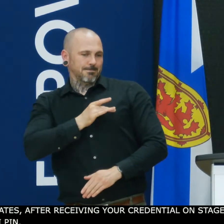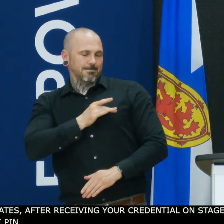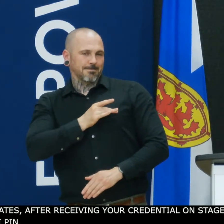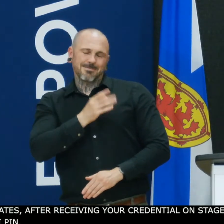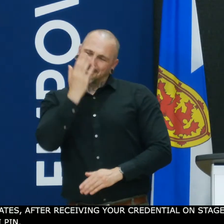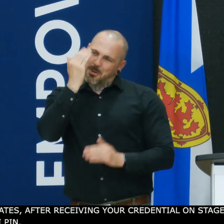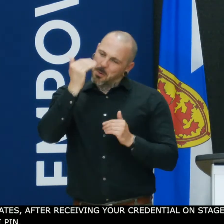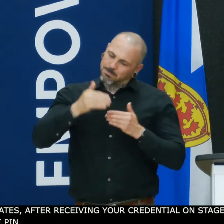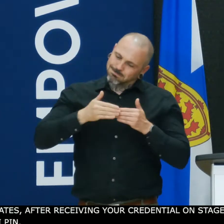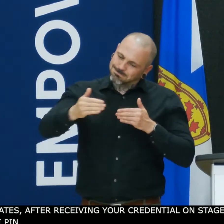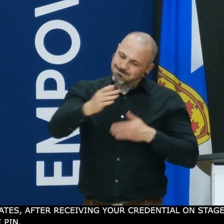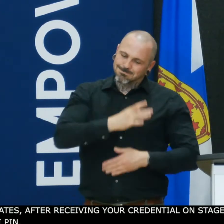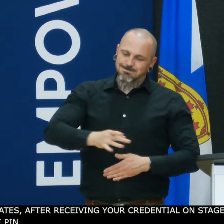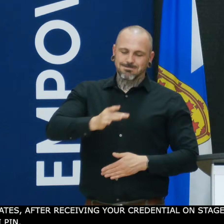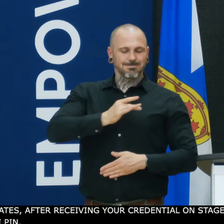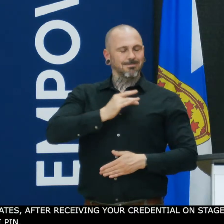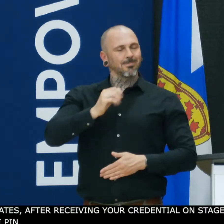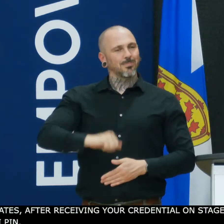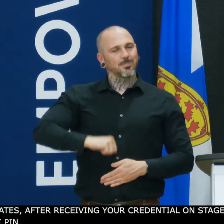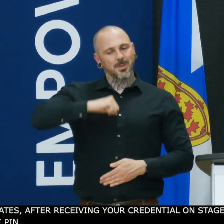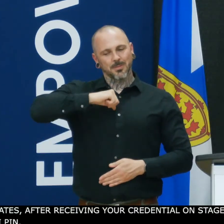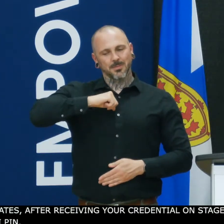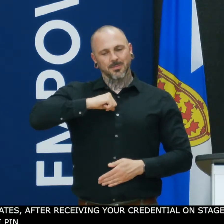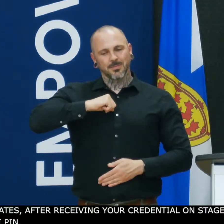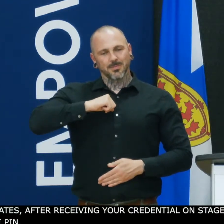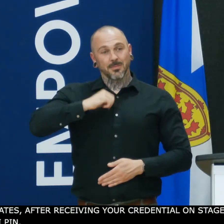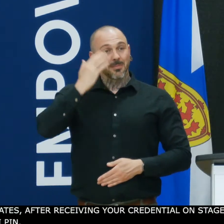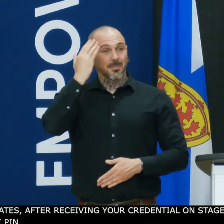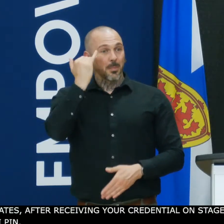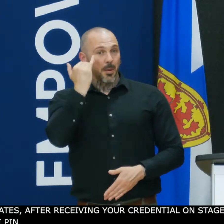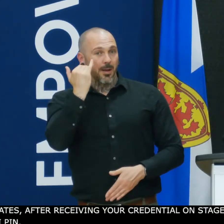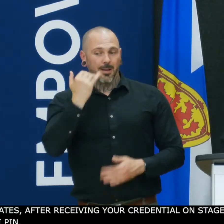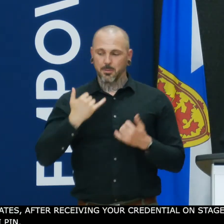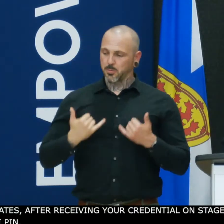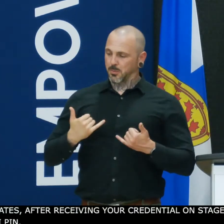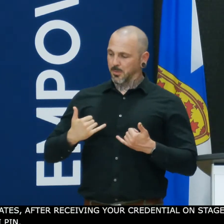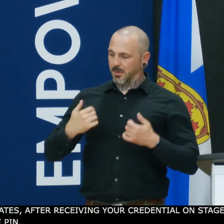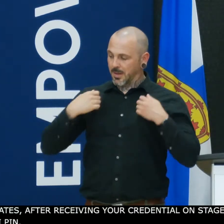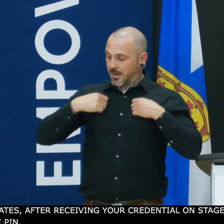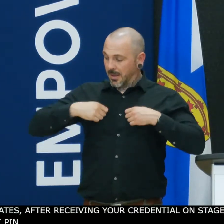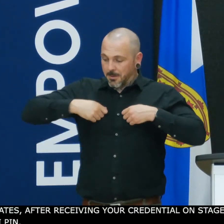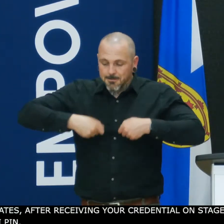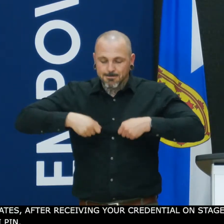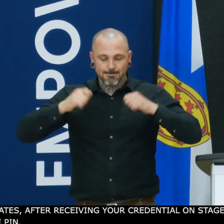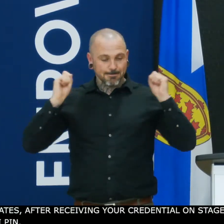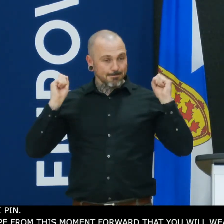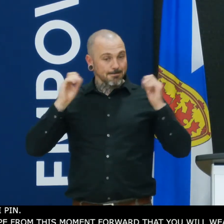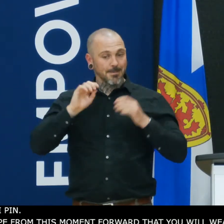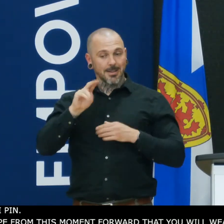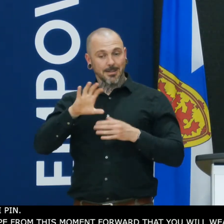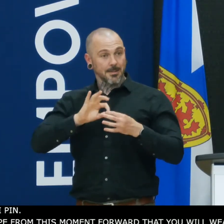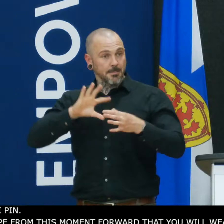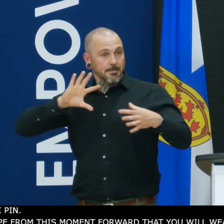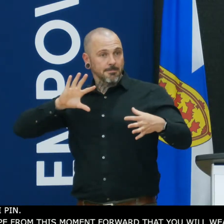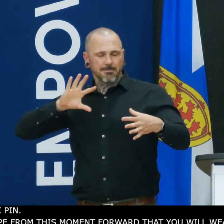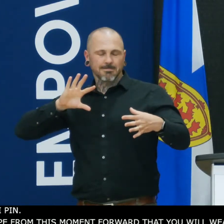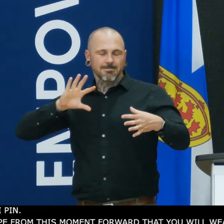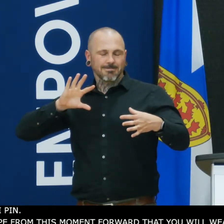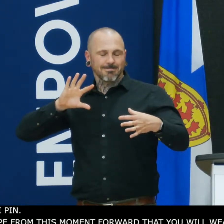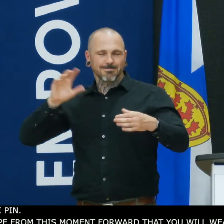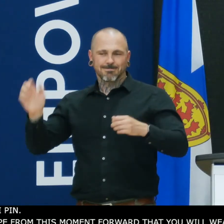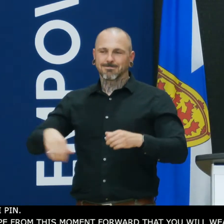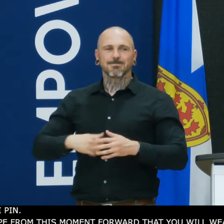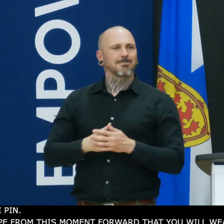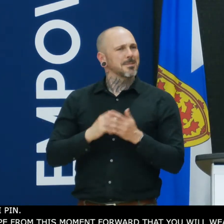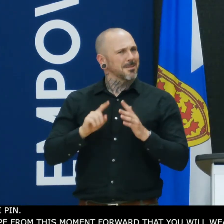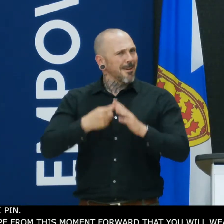proudly. Because today, when you shed your gown, your connection with NSCC does not end. In fact, it is just